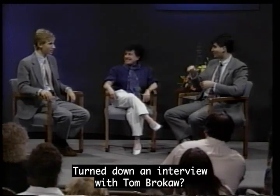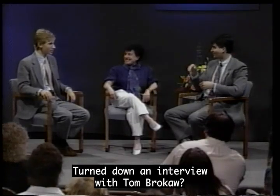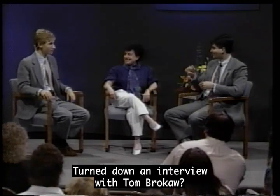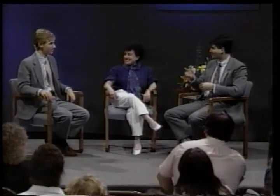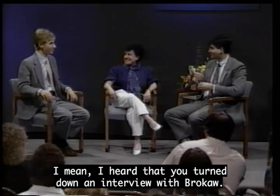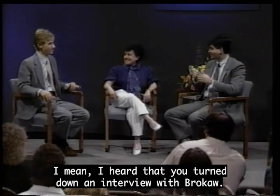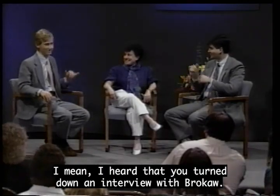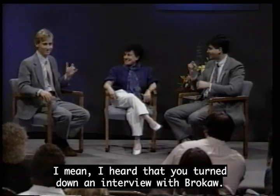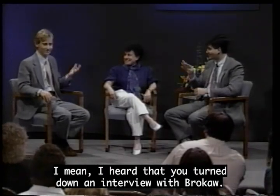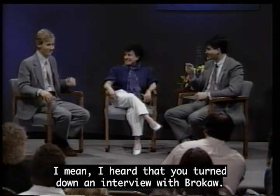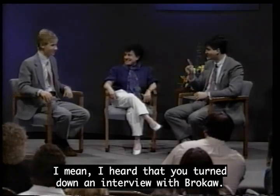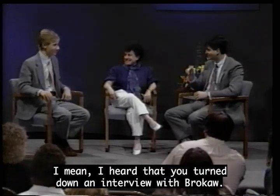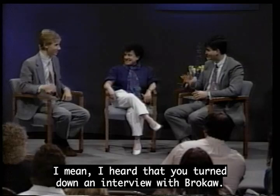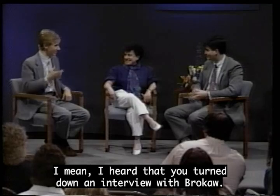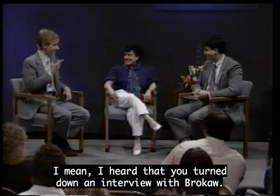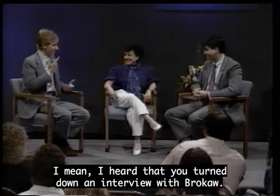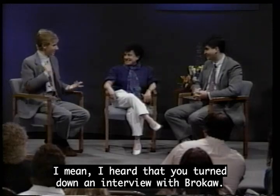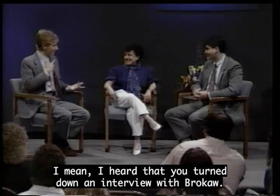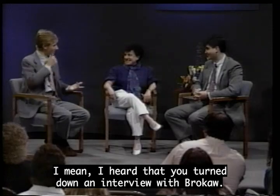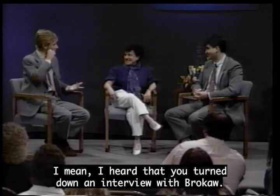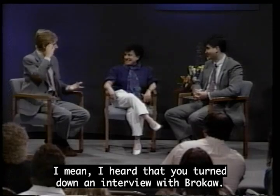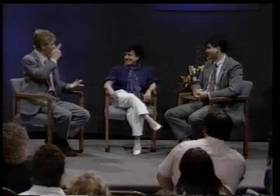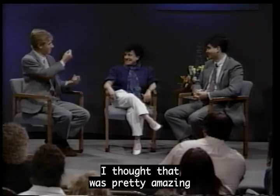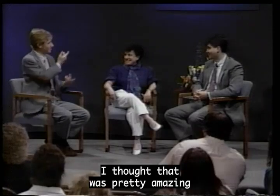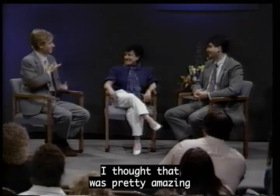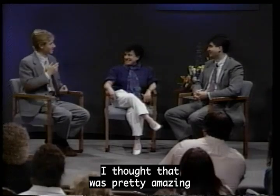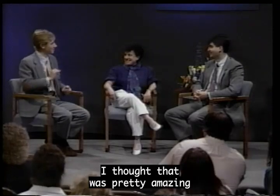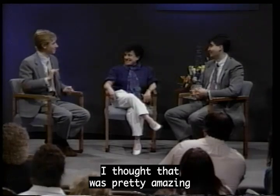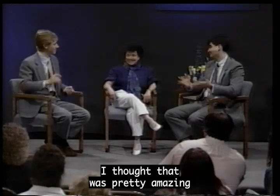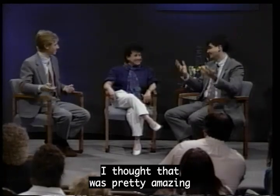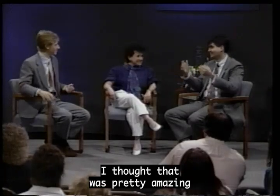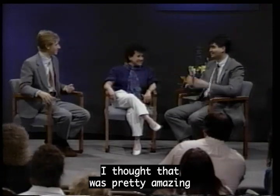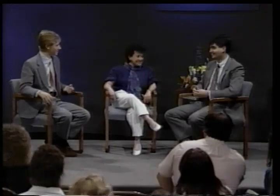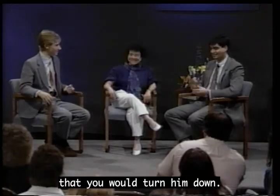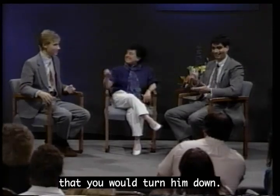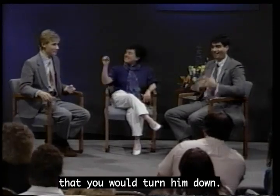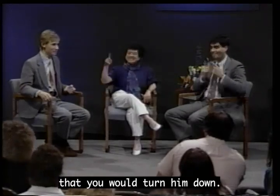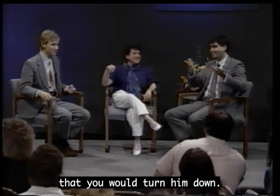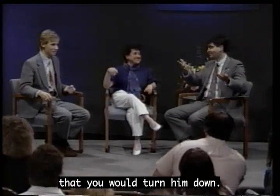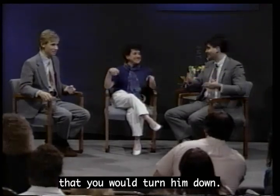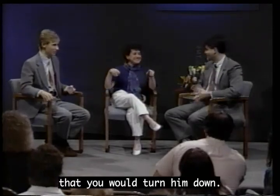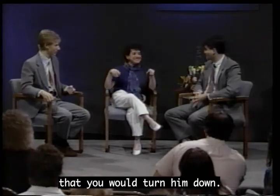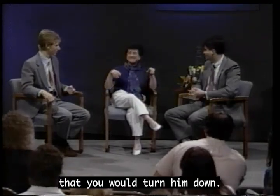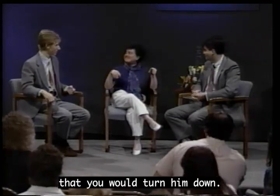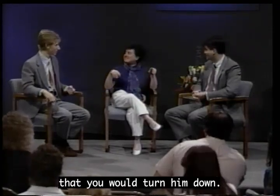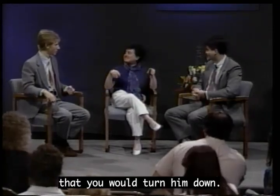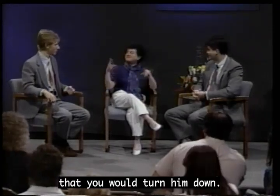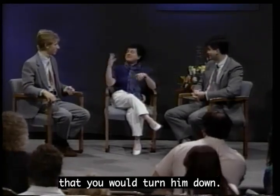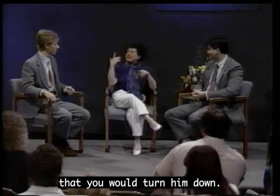pretty amazing that you would turn him down. Huh? Boy, don't tell me that. Okay.